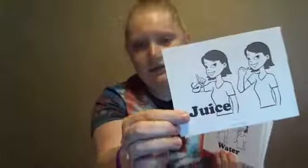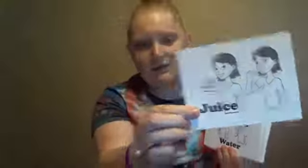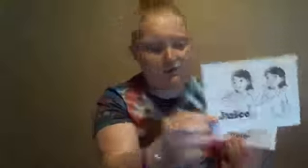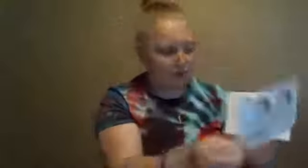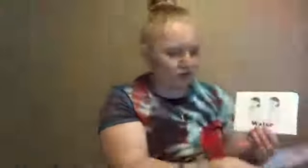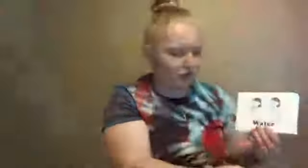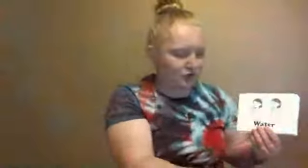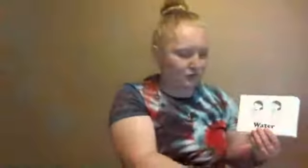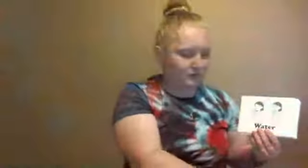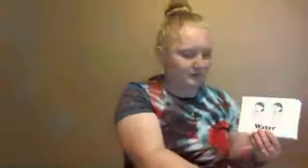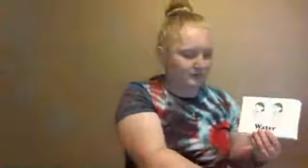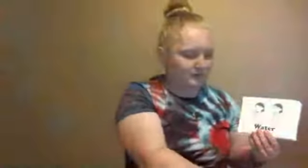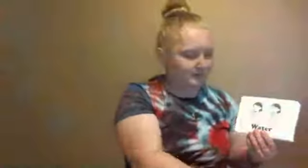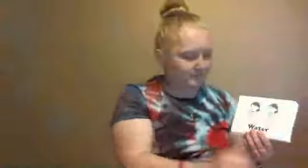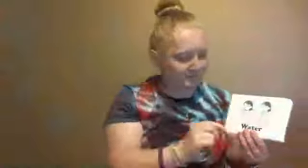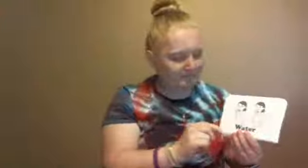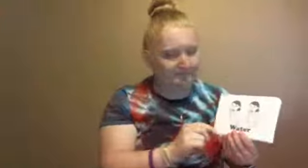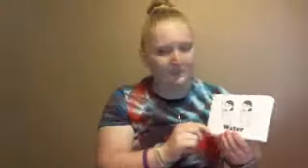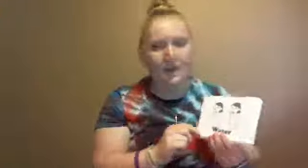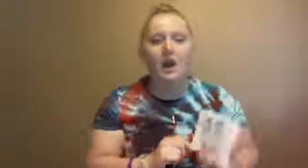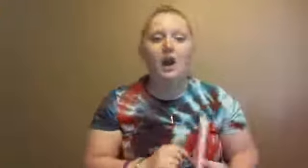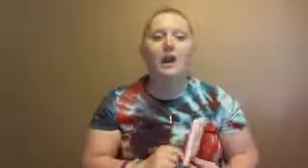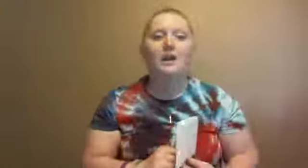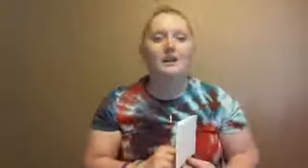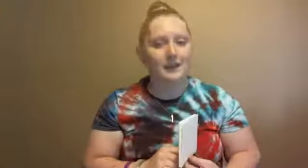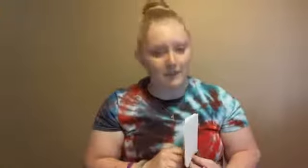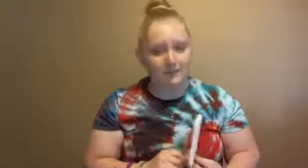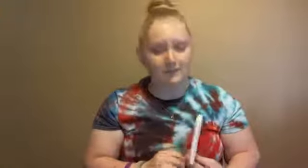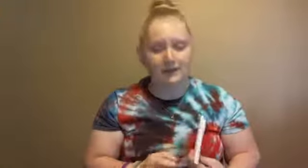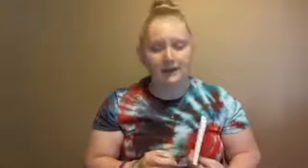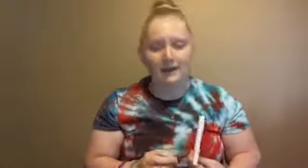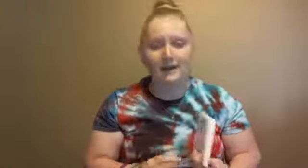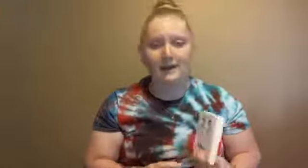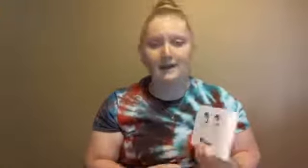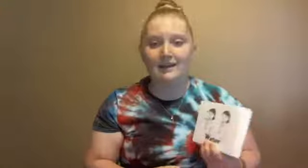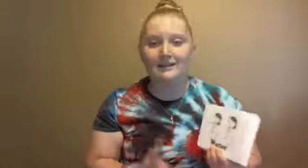So juice. Our next one is